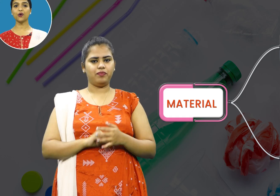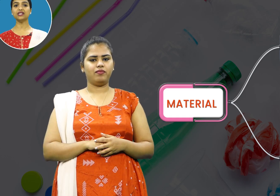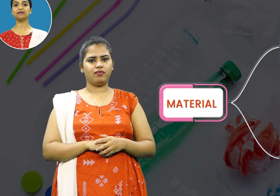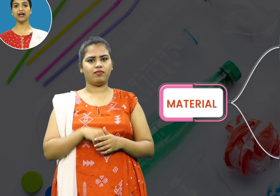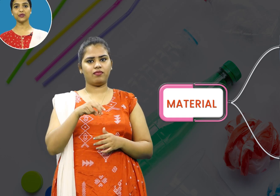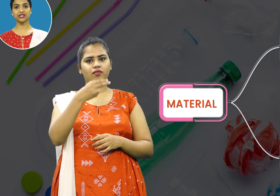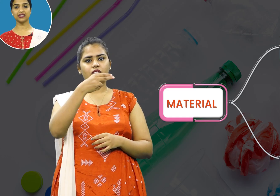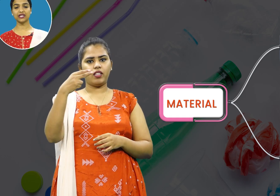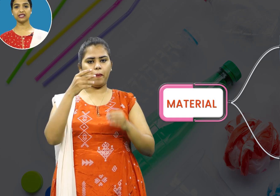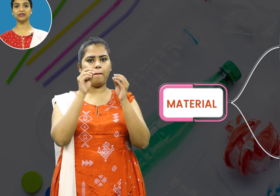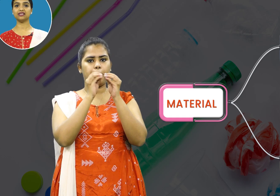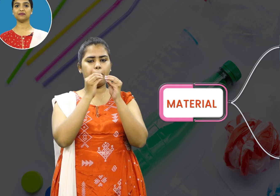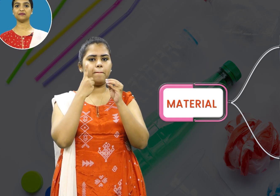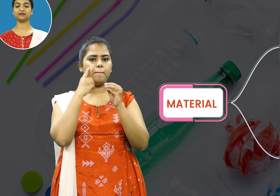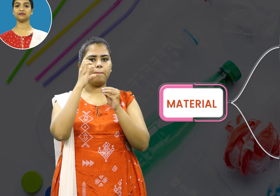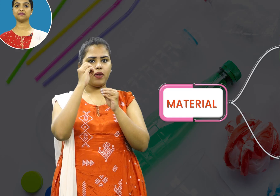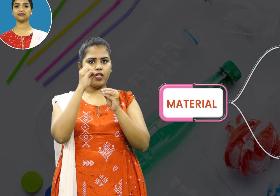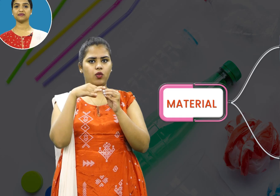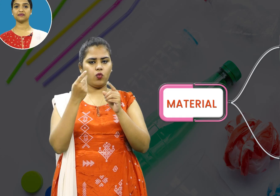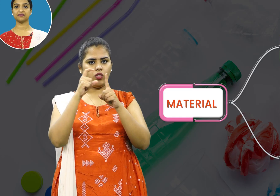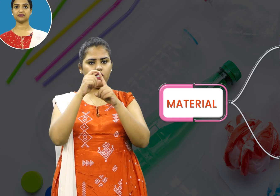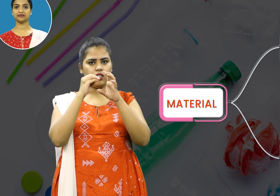is called biodegradable.